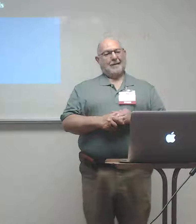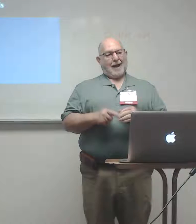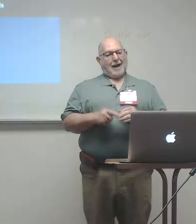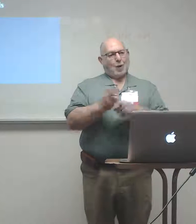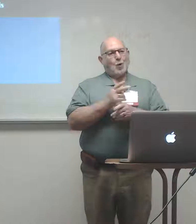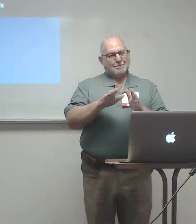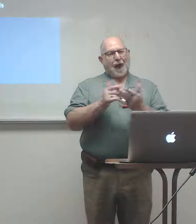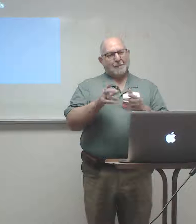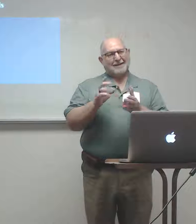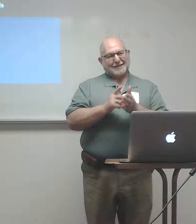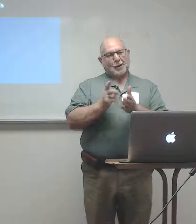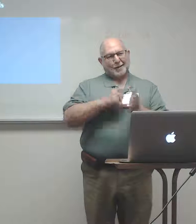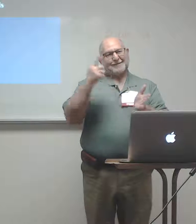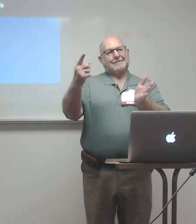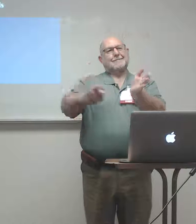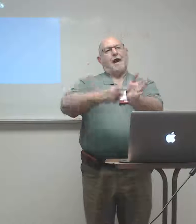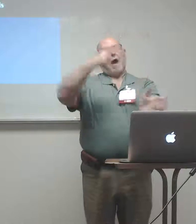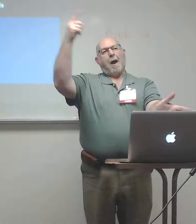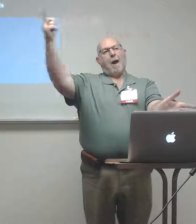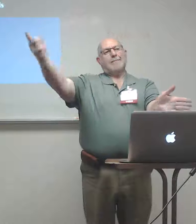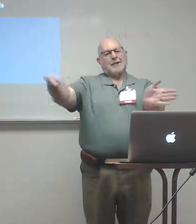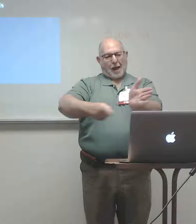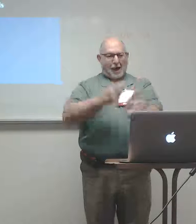I use Bible dictionary. I use a Bible dictionary